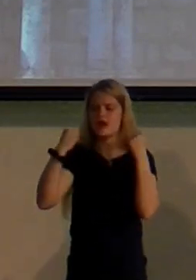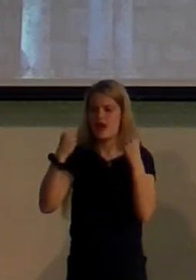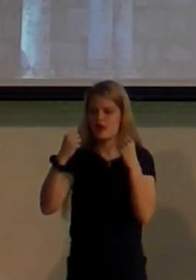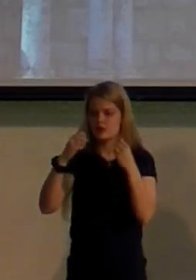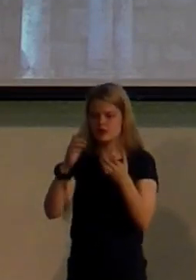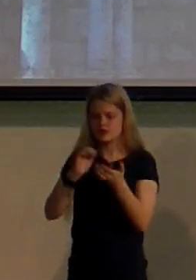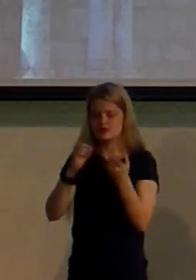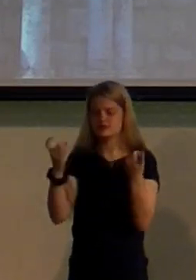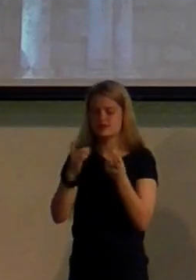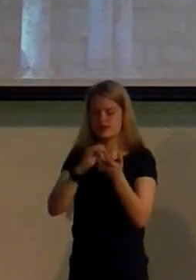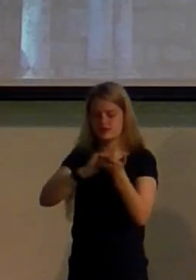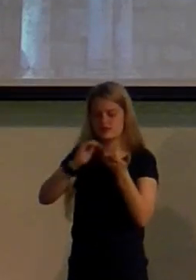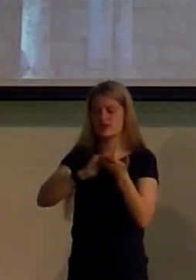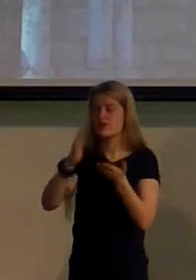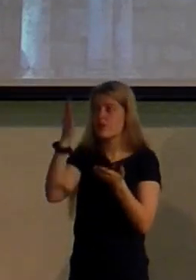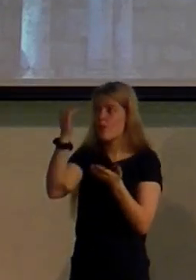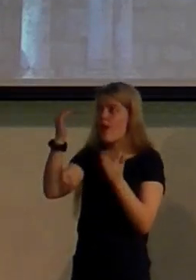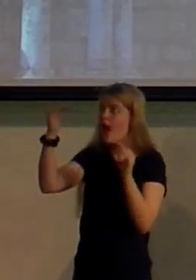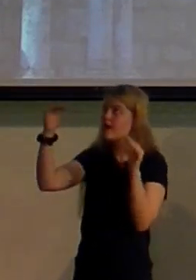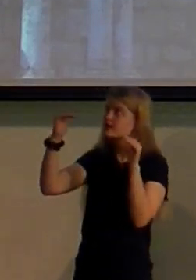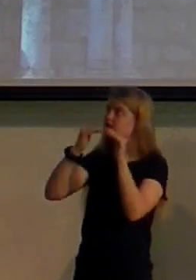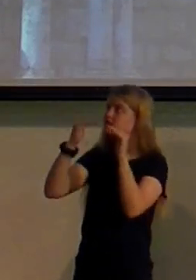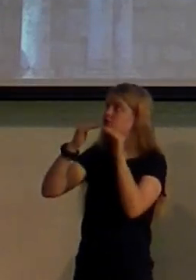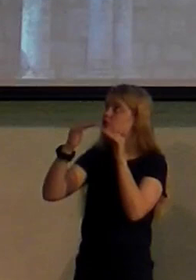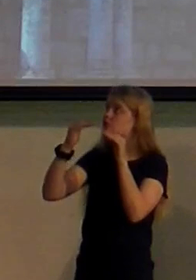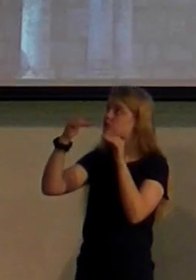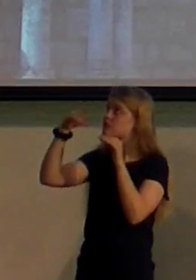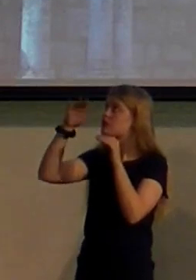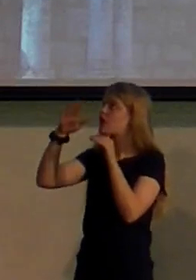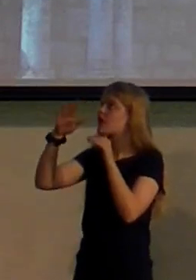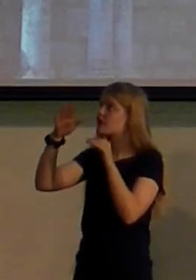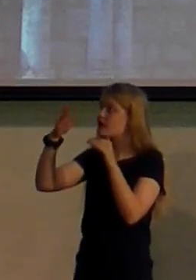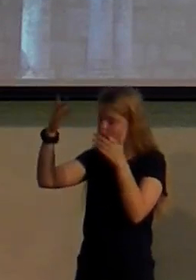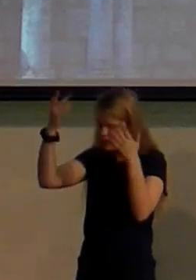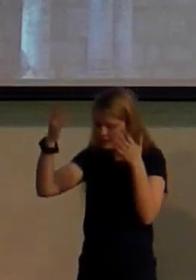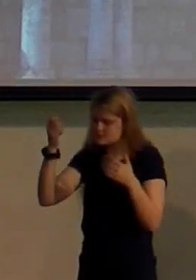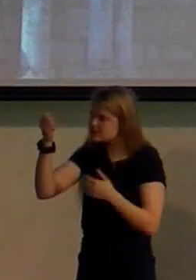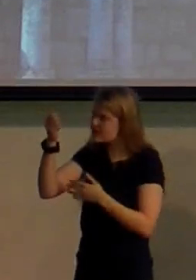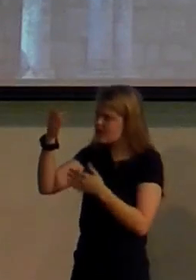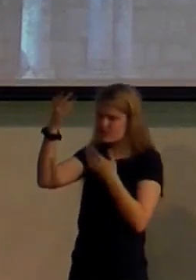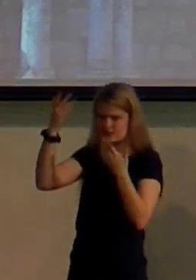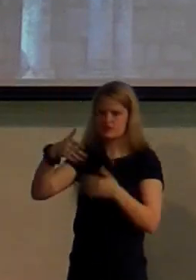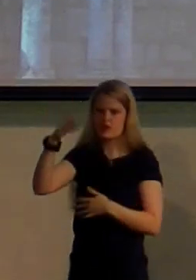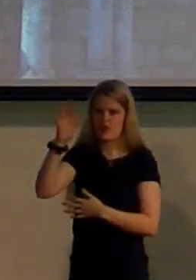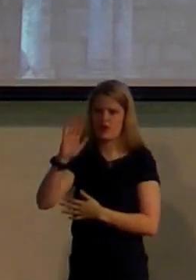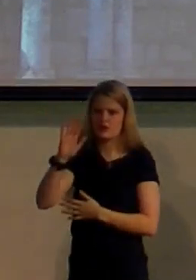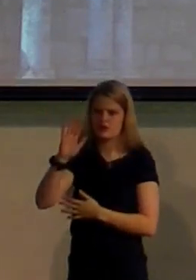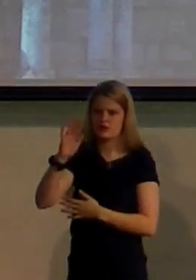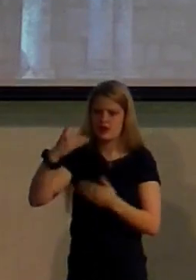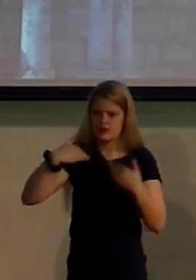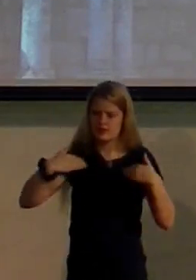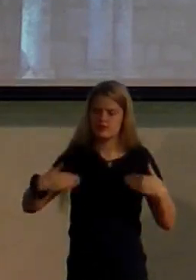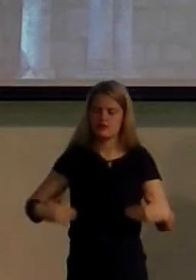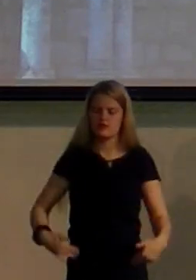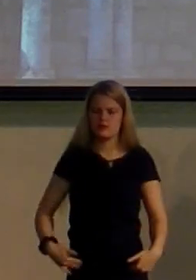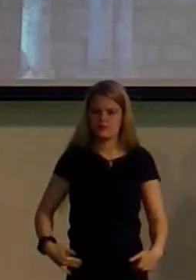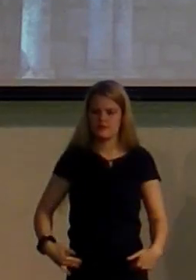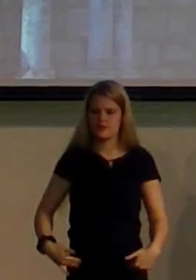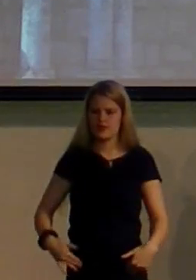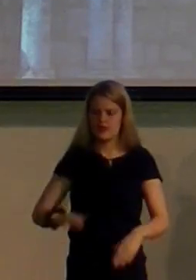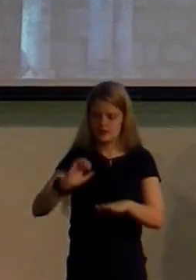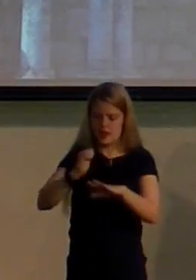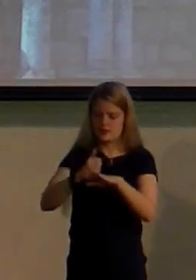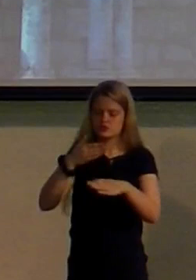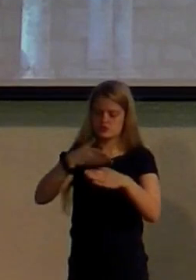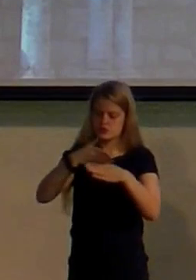because He's equal with God and is indeed God in the flesh. He establishes His right to heal,